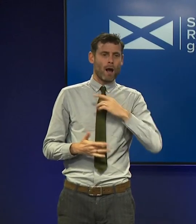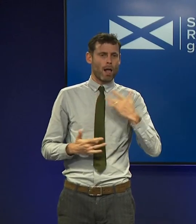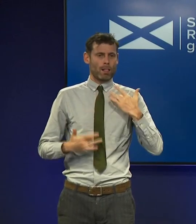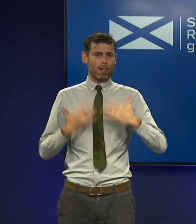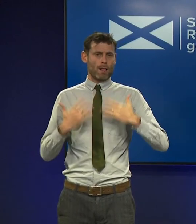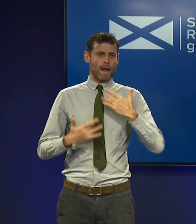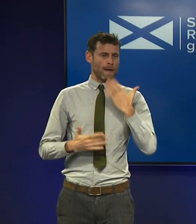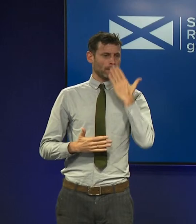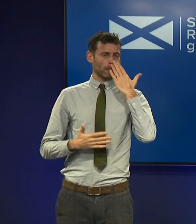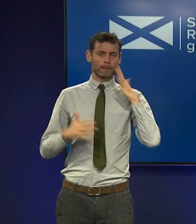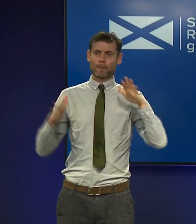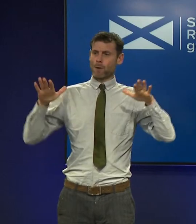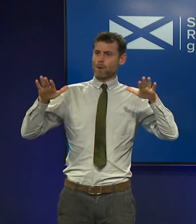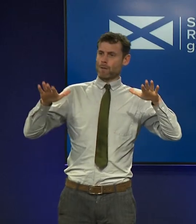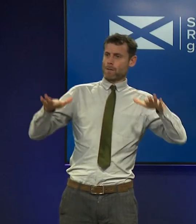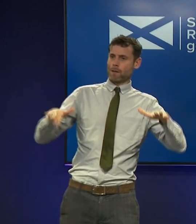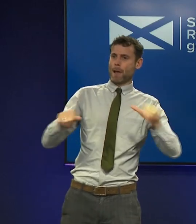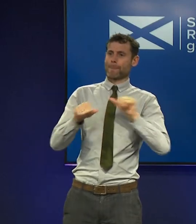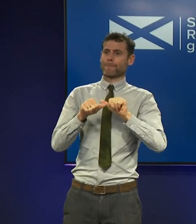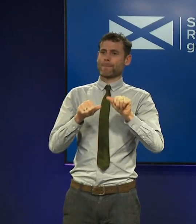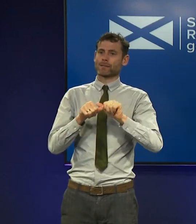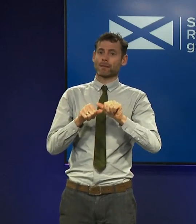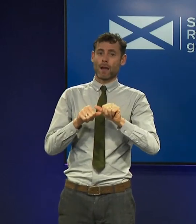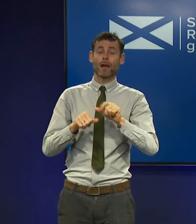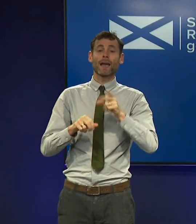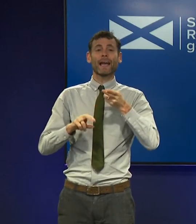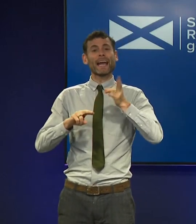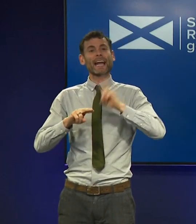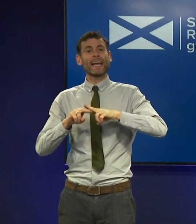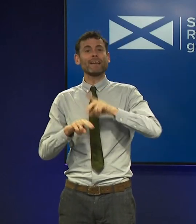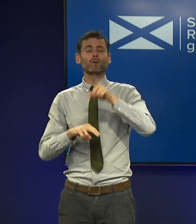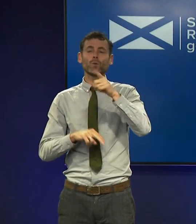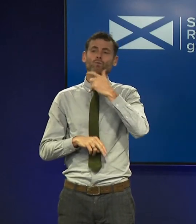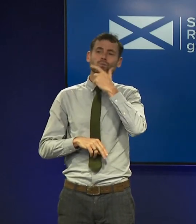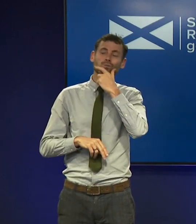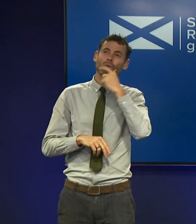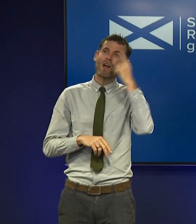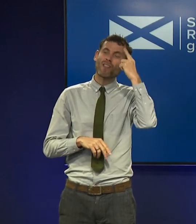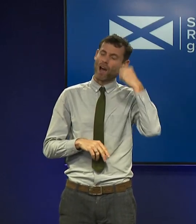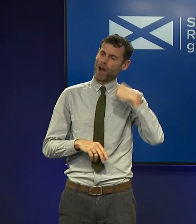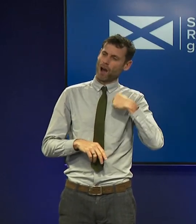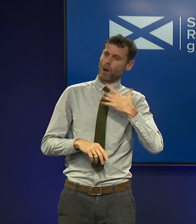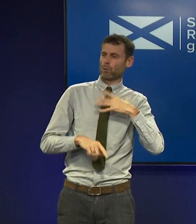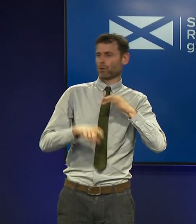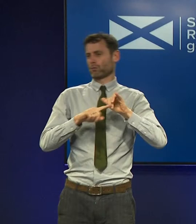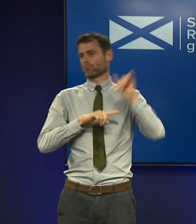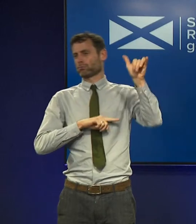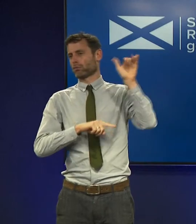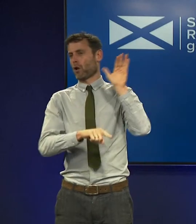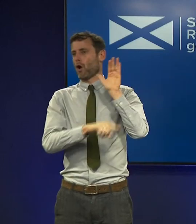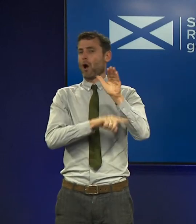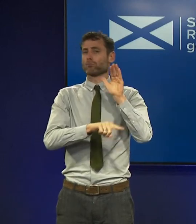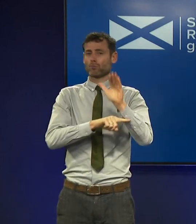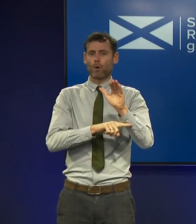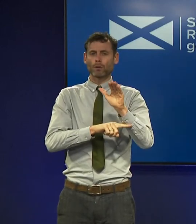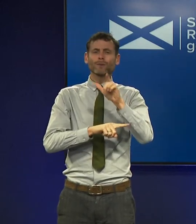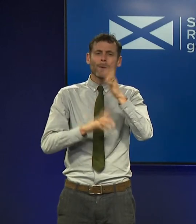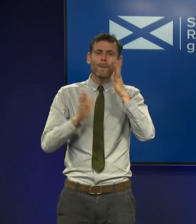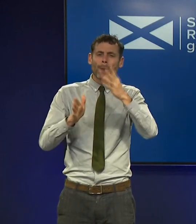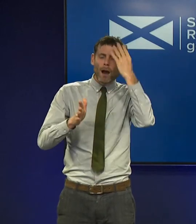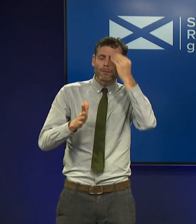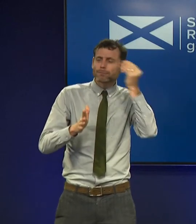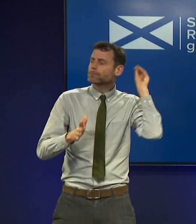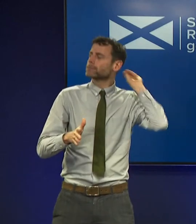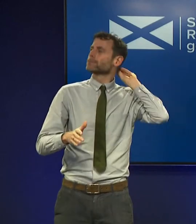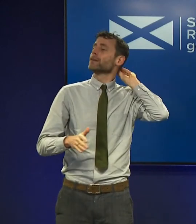this. If you're making plans, you have to be aware of the context that we are in just now and that we might be in over the next few weeks. And that's not